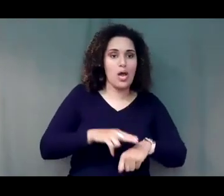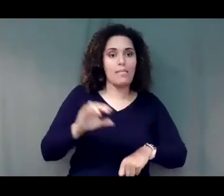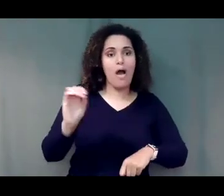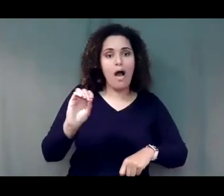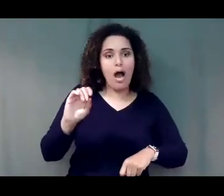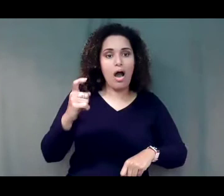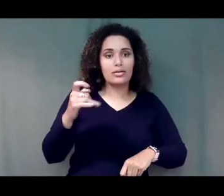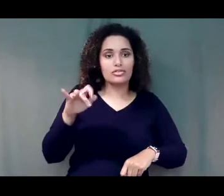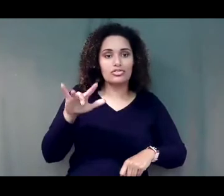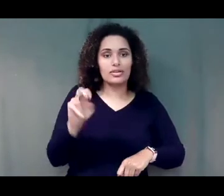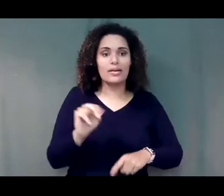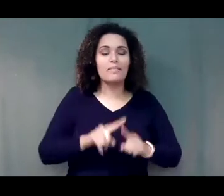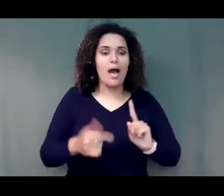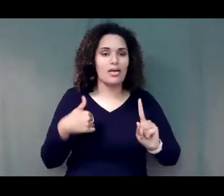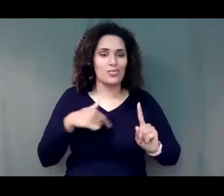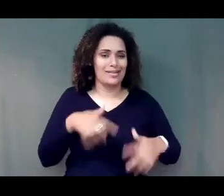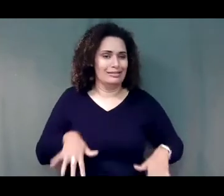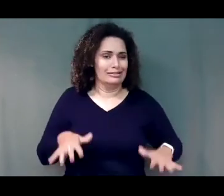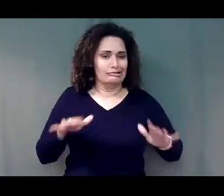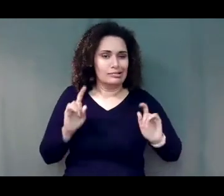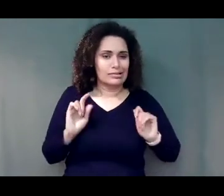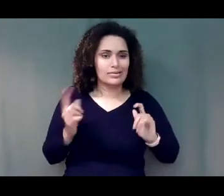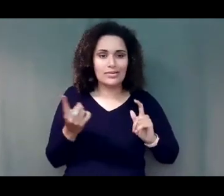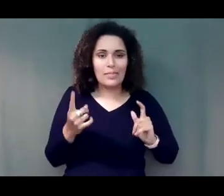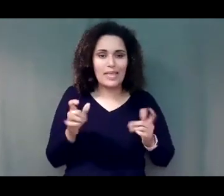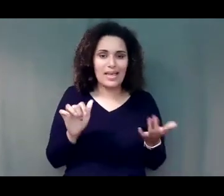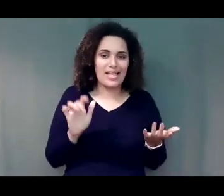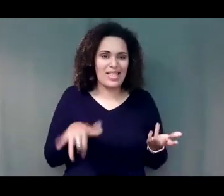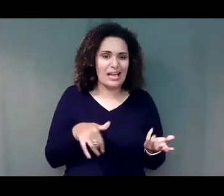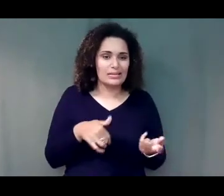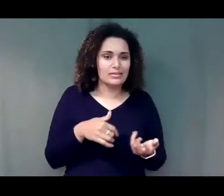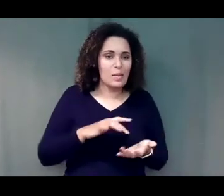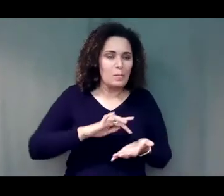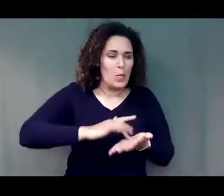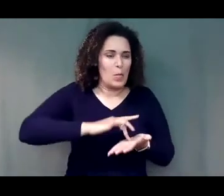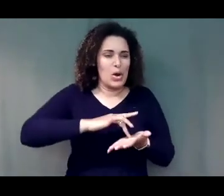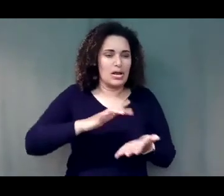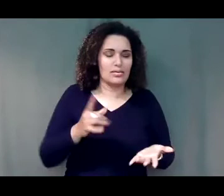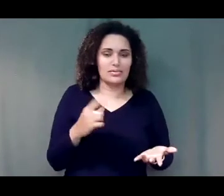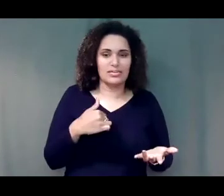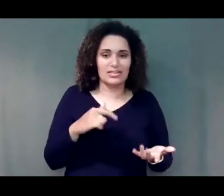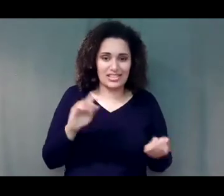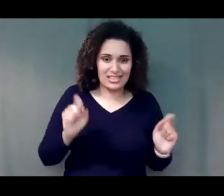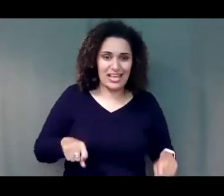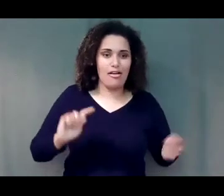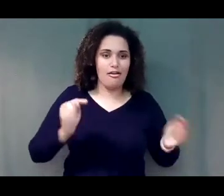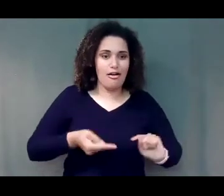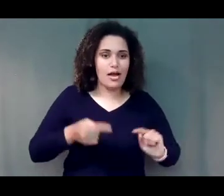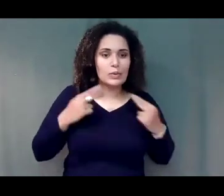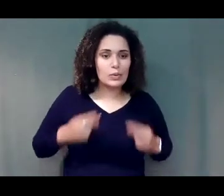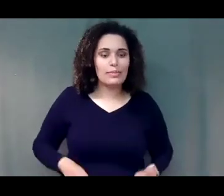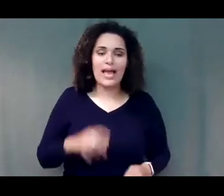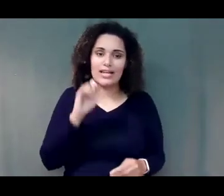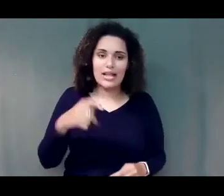it still makes us nervous using something that is essentially poisonous kind of to human, although it's not, it's not a poison